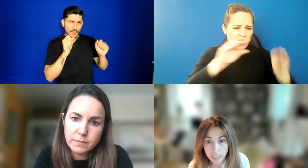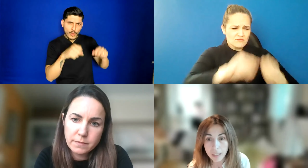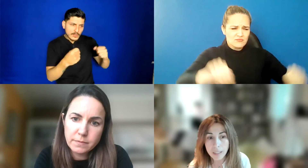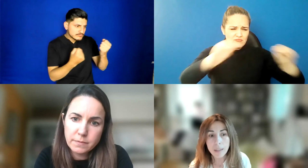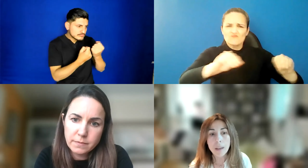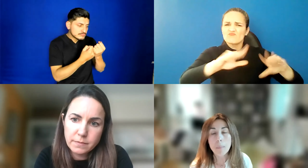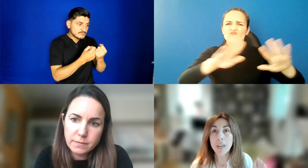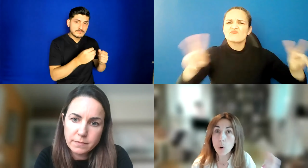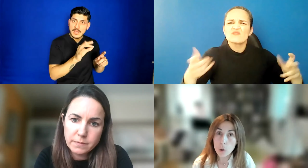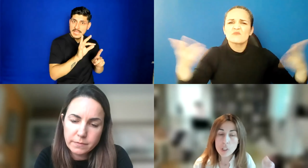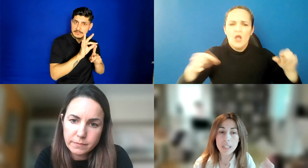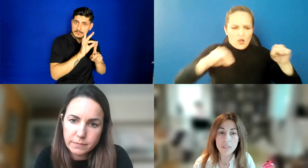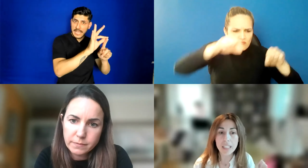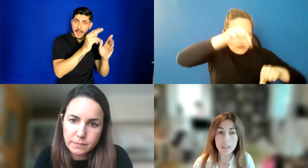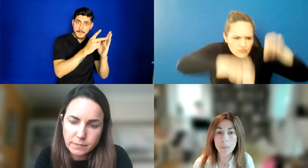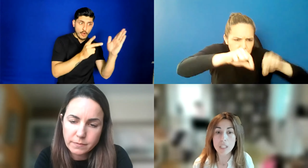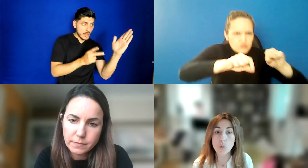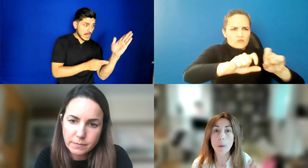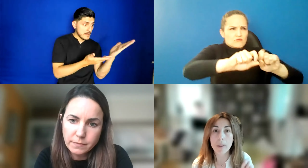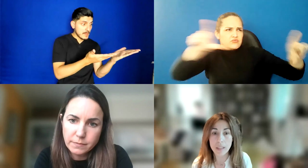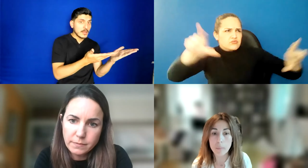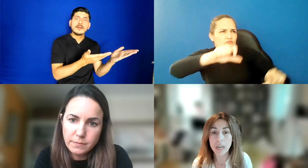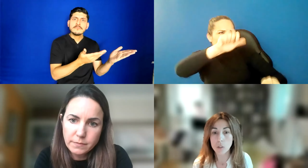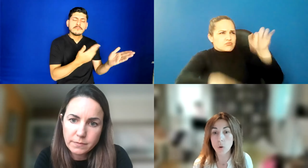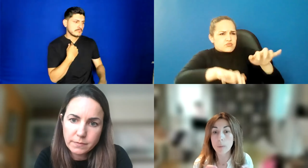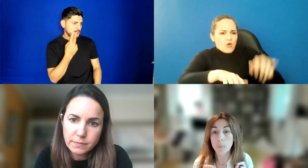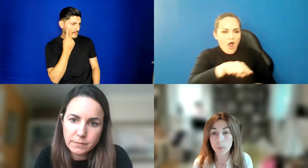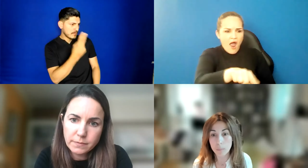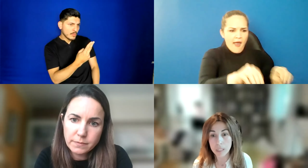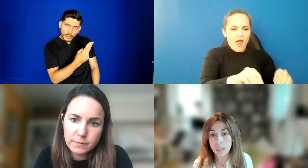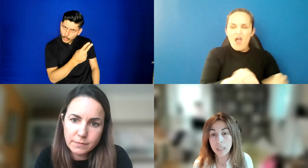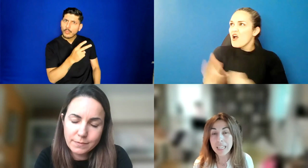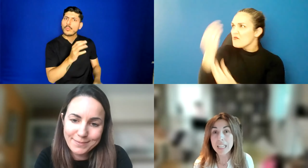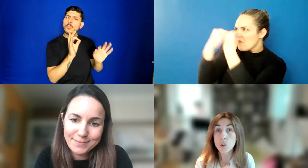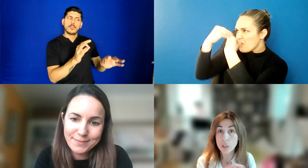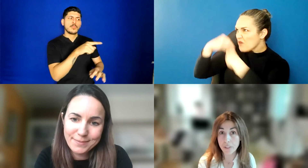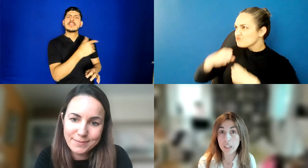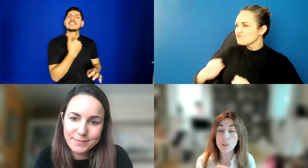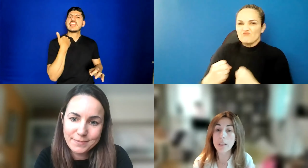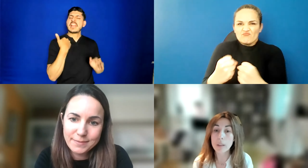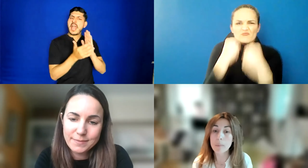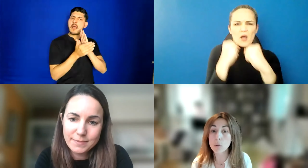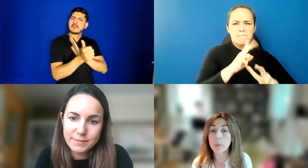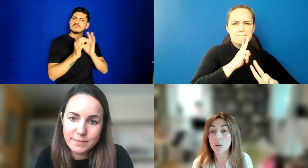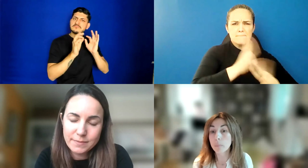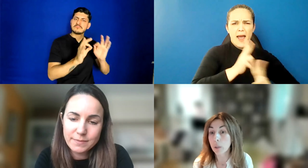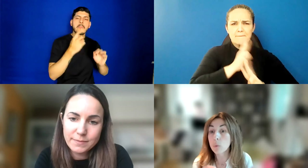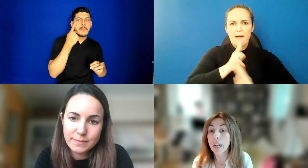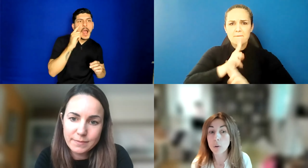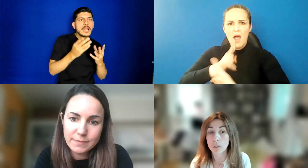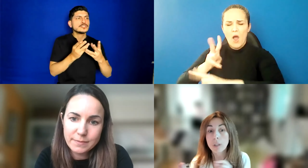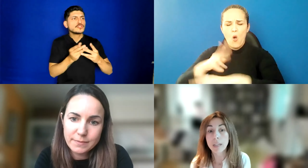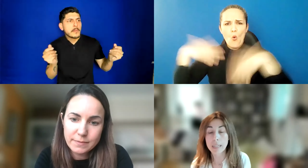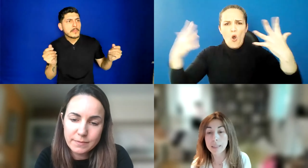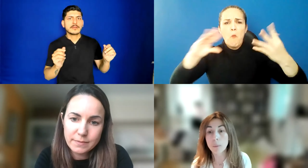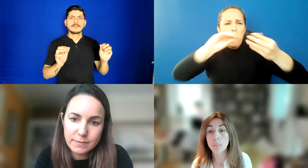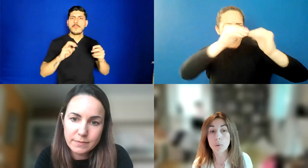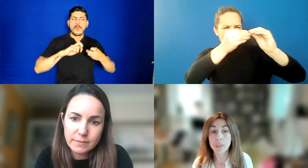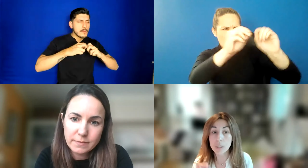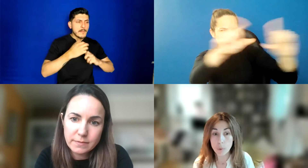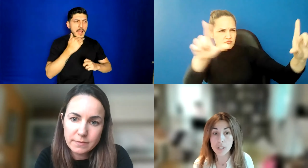in a STEM program significantly improved their ability to resolve problems, and